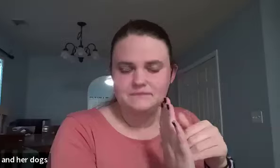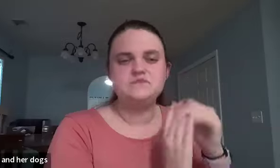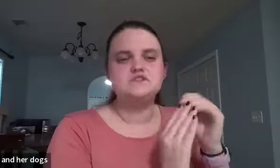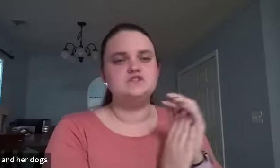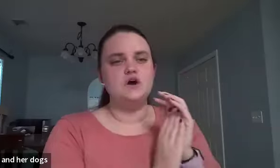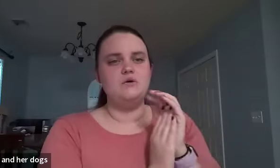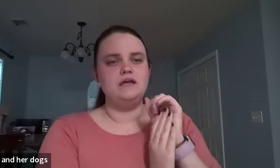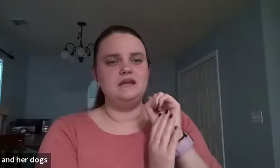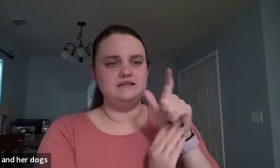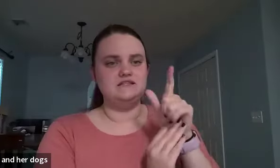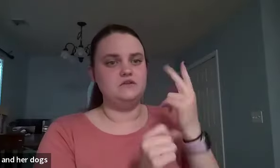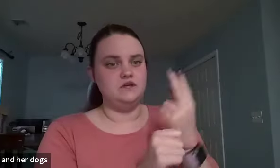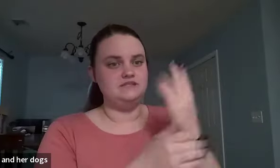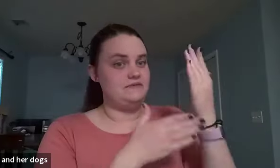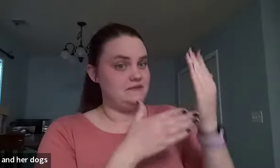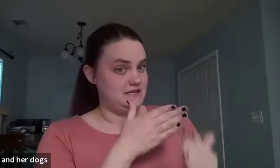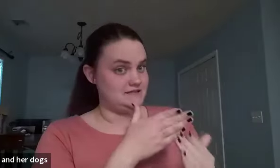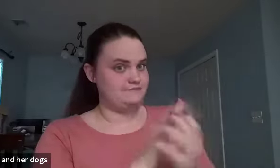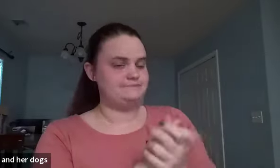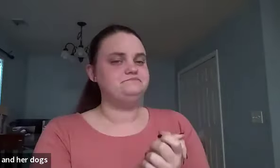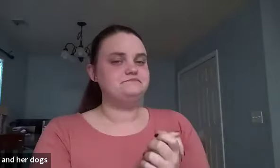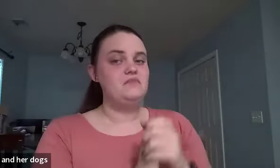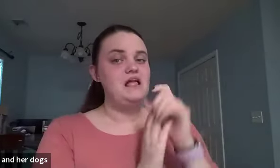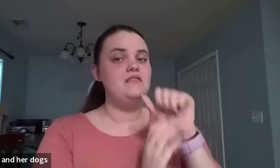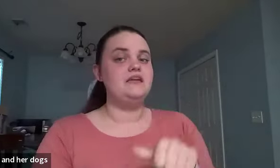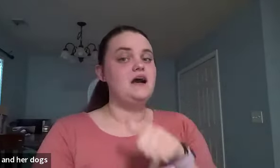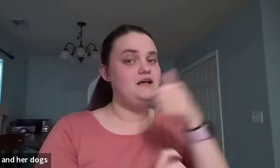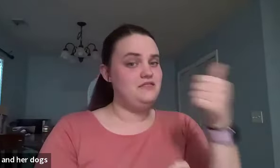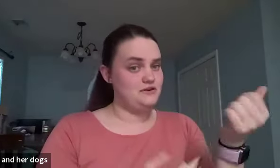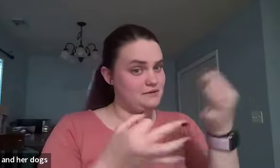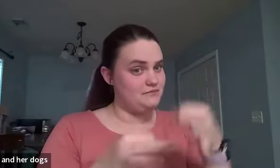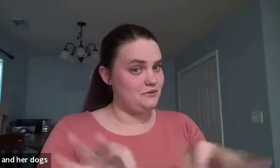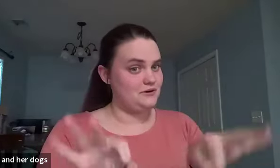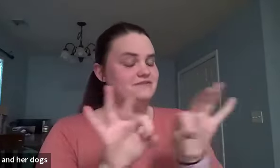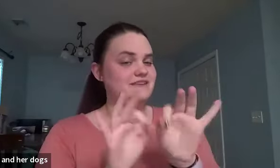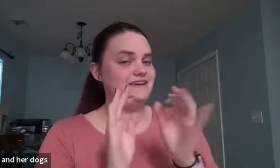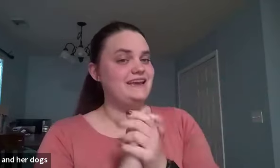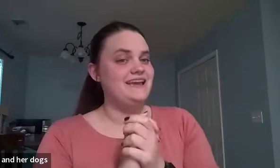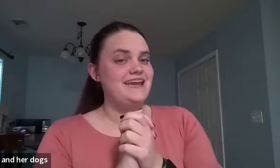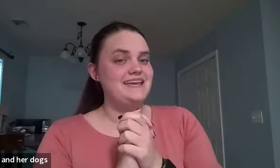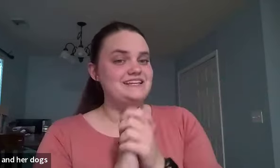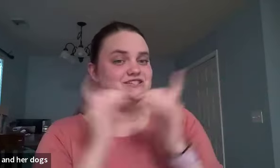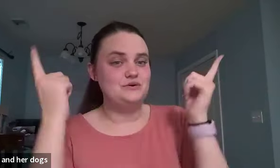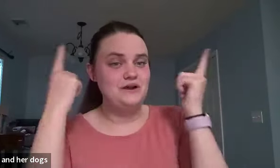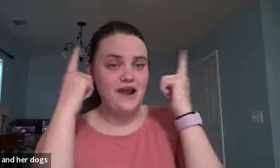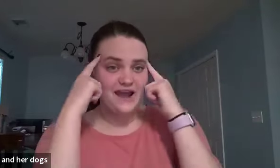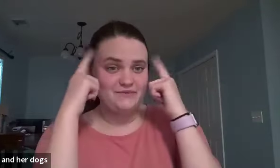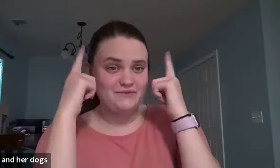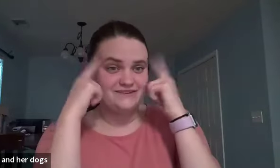again? So in ASL, they use it at the end. The other important thing is your